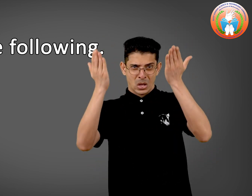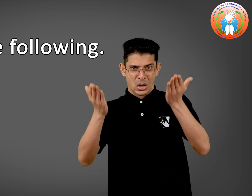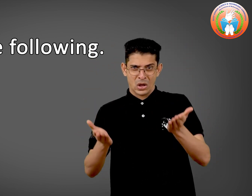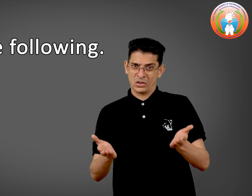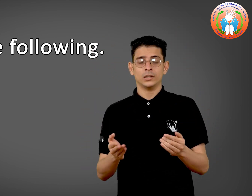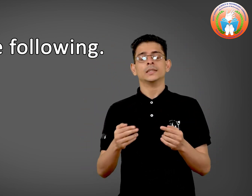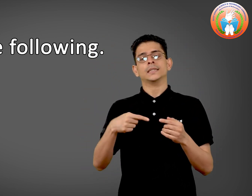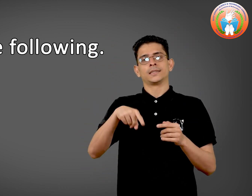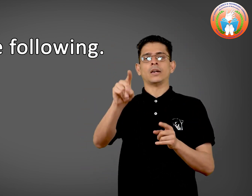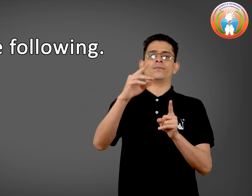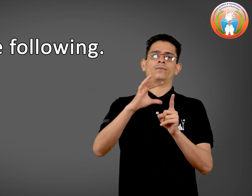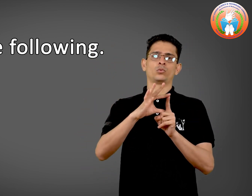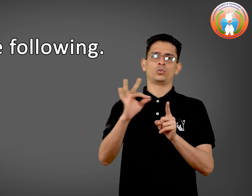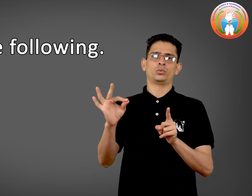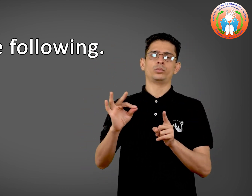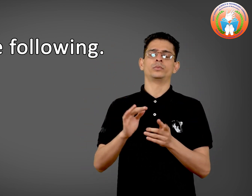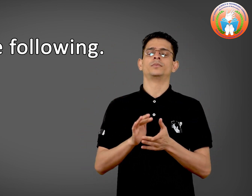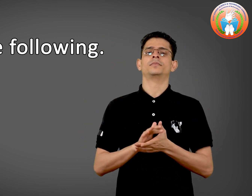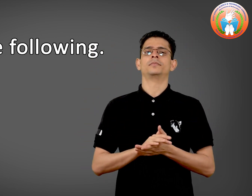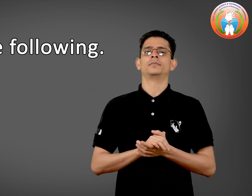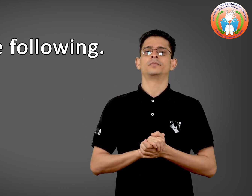Do the following.